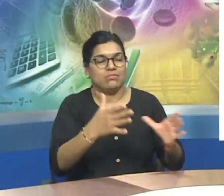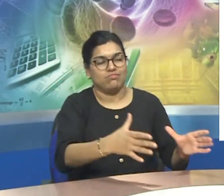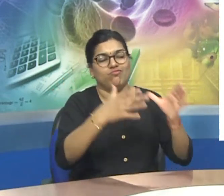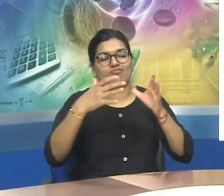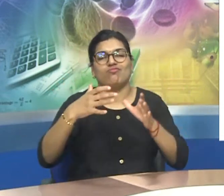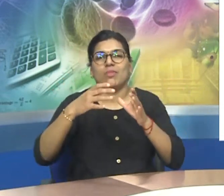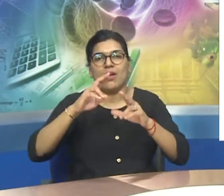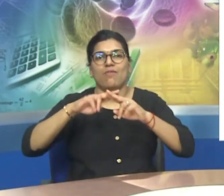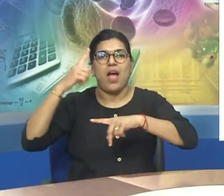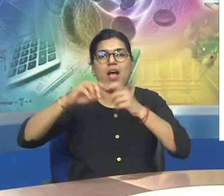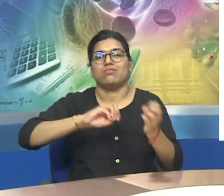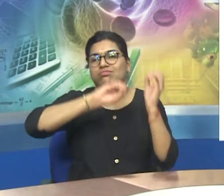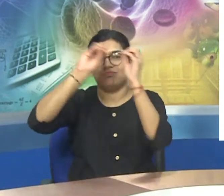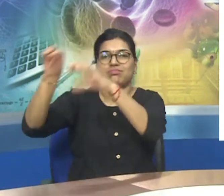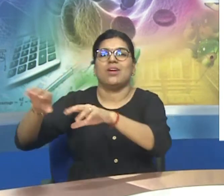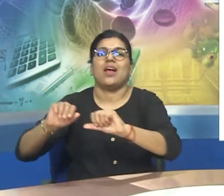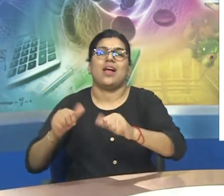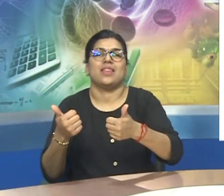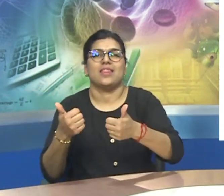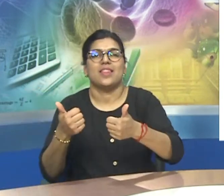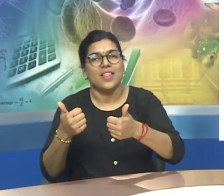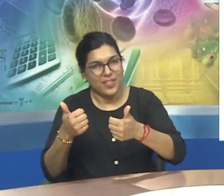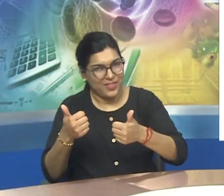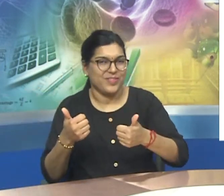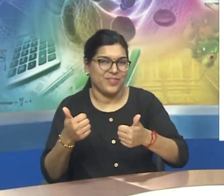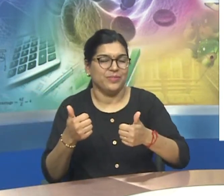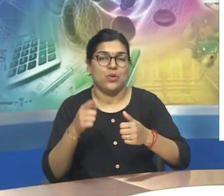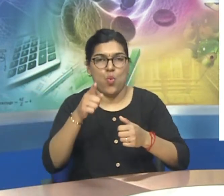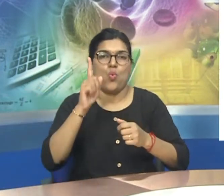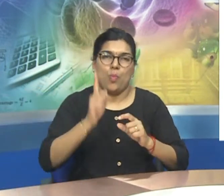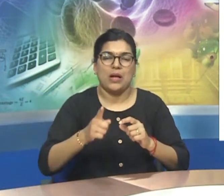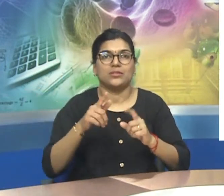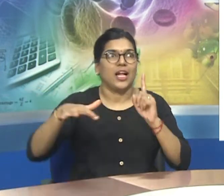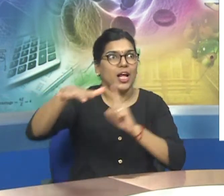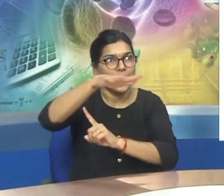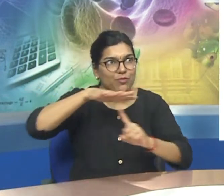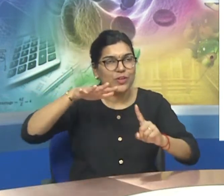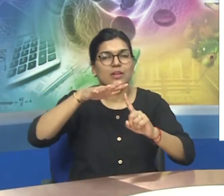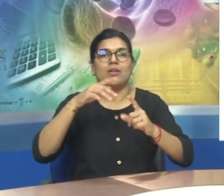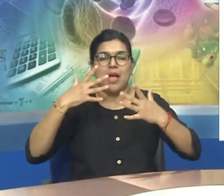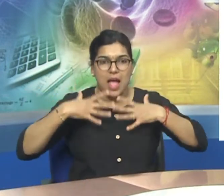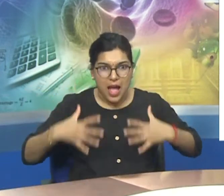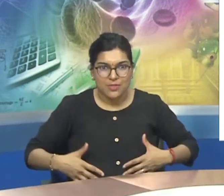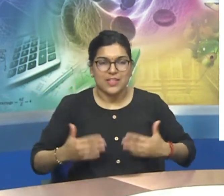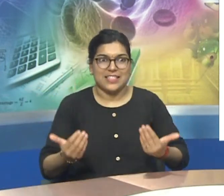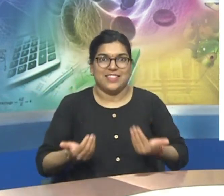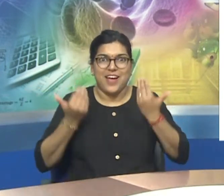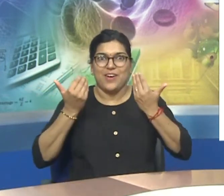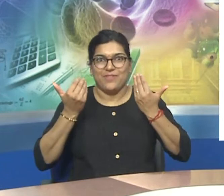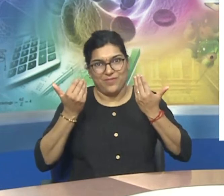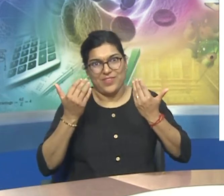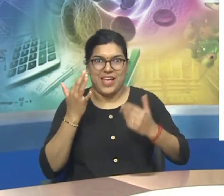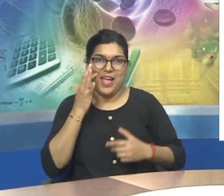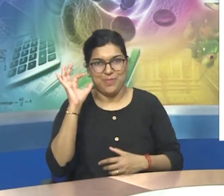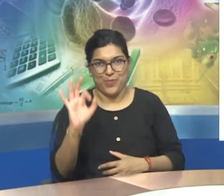us to be aware about the different types of waste material, because we all must be careful